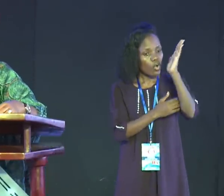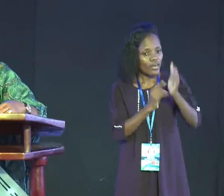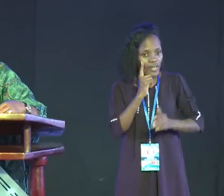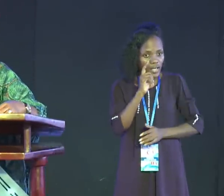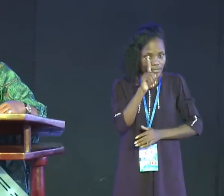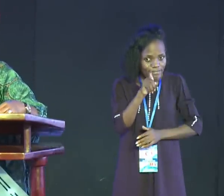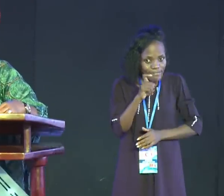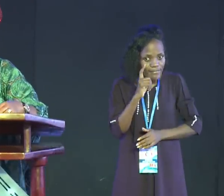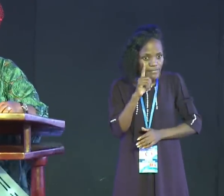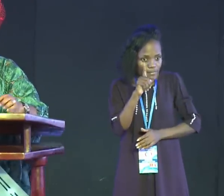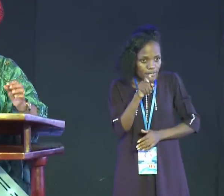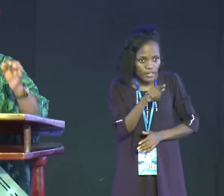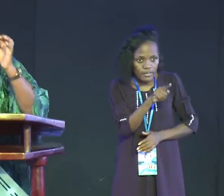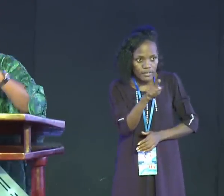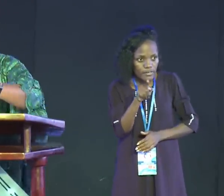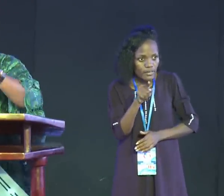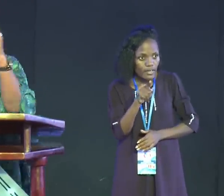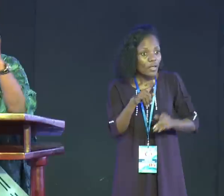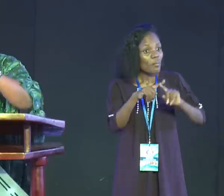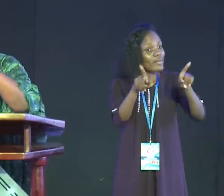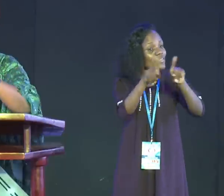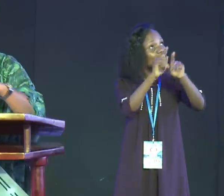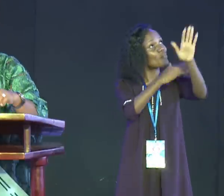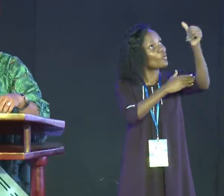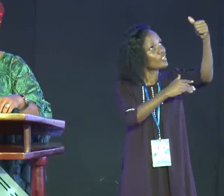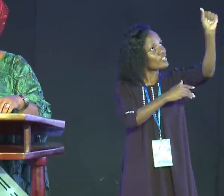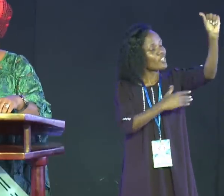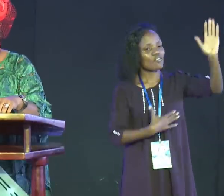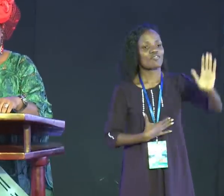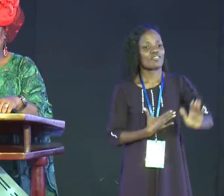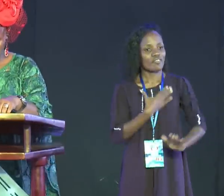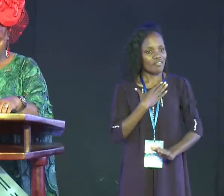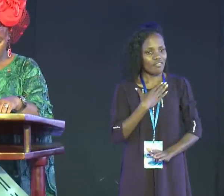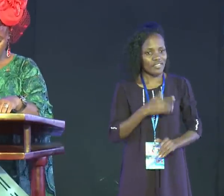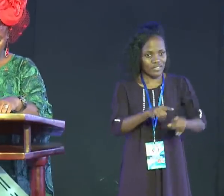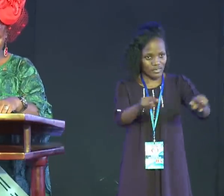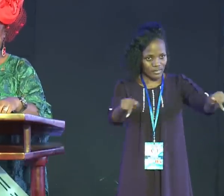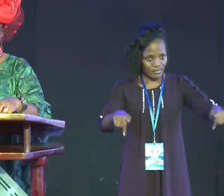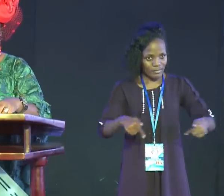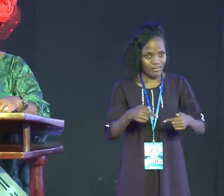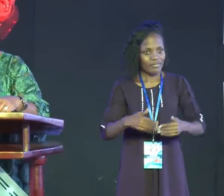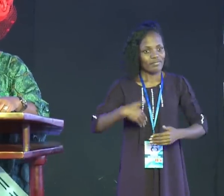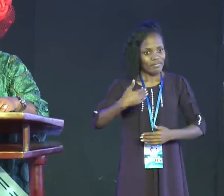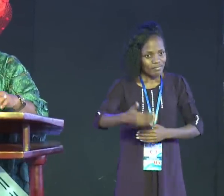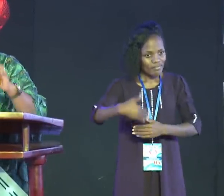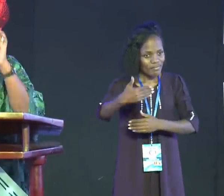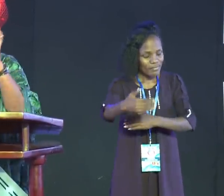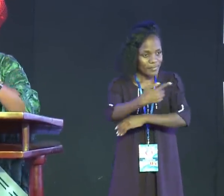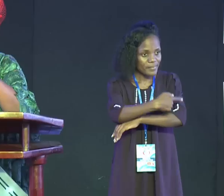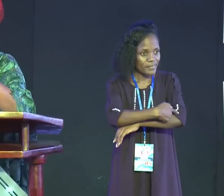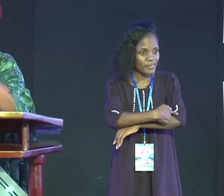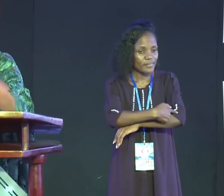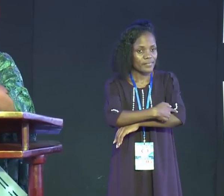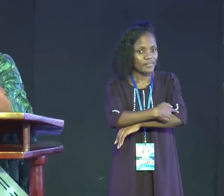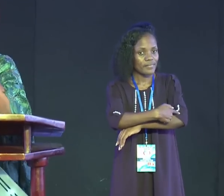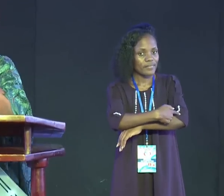tests us every day. Na yate yatuchalira buli lunaku. Yet he also visits us every day. Ayagala